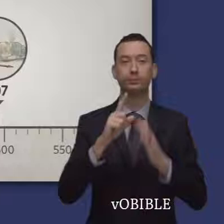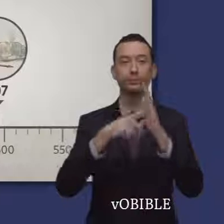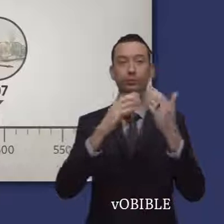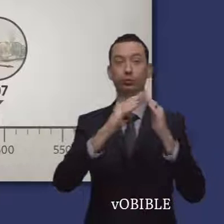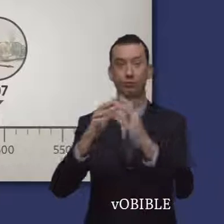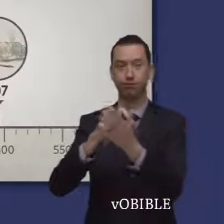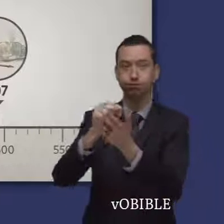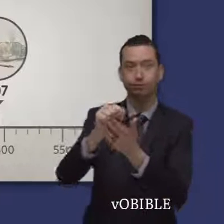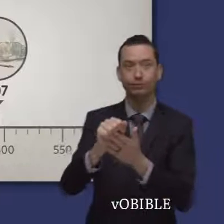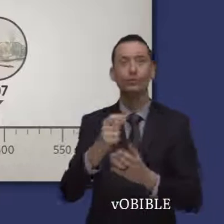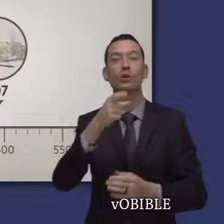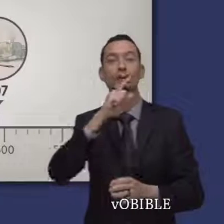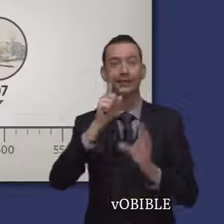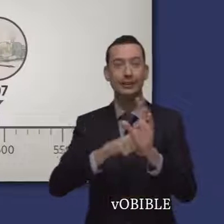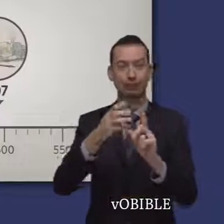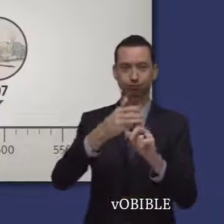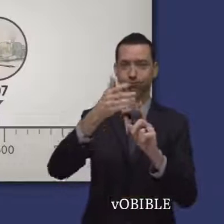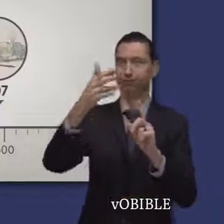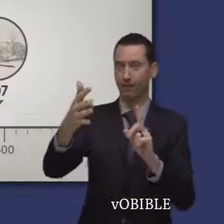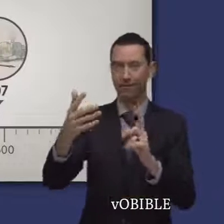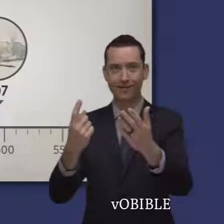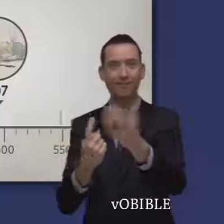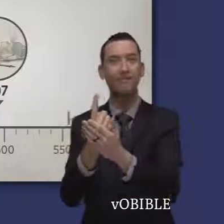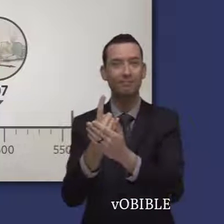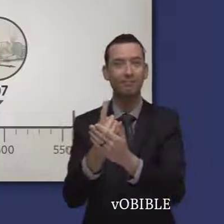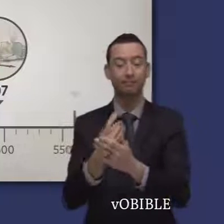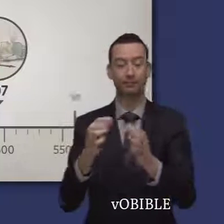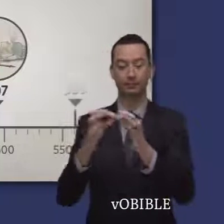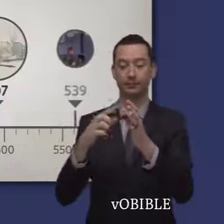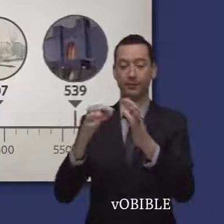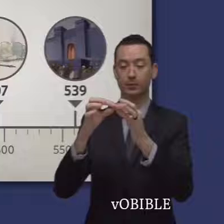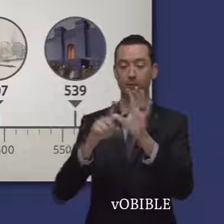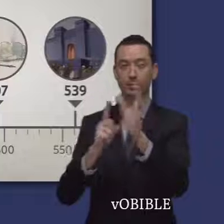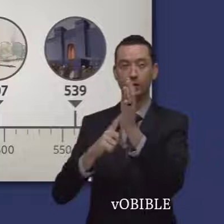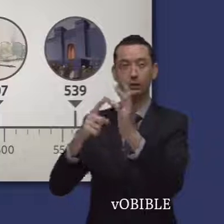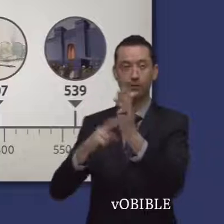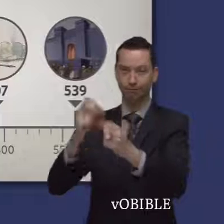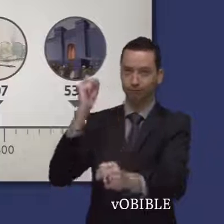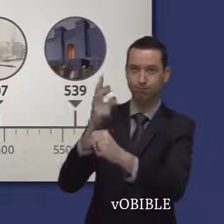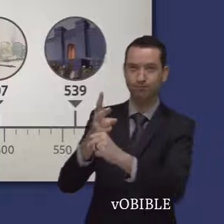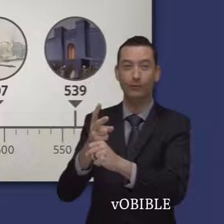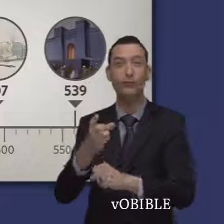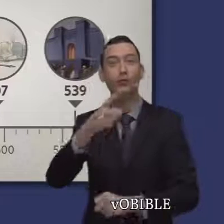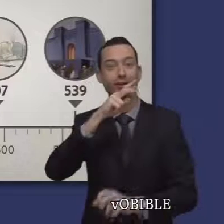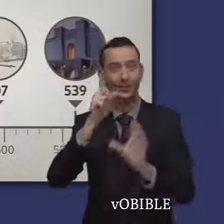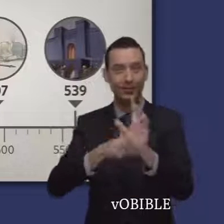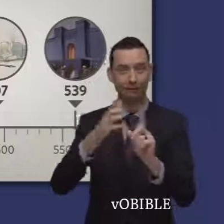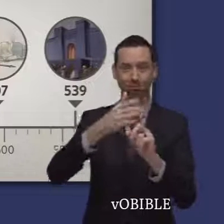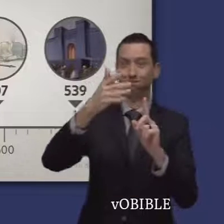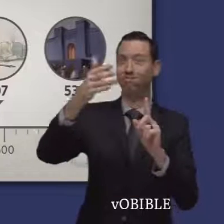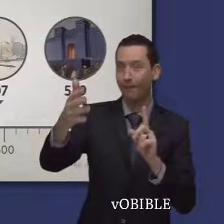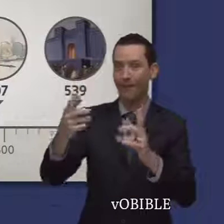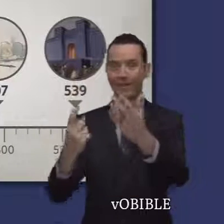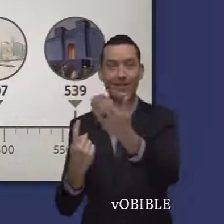the destruction of Jerusalem, which happened more than 100 years later, the fall of Babylon, about